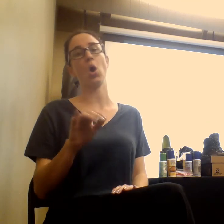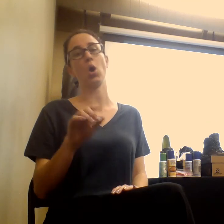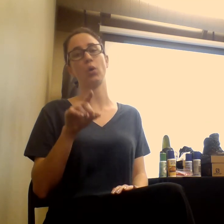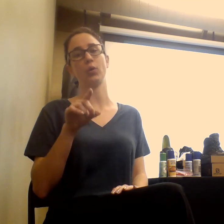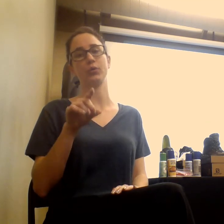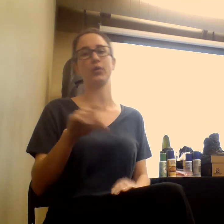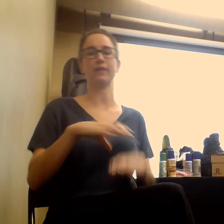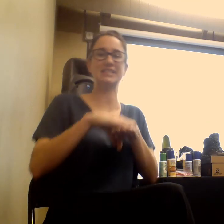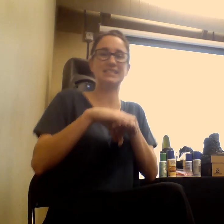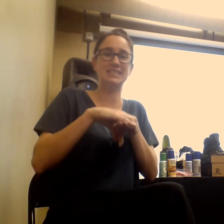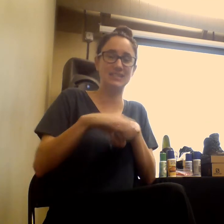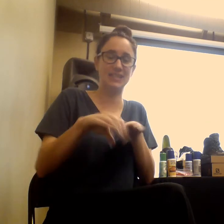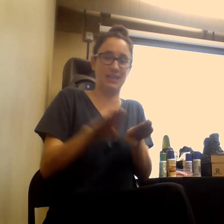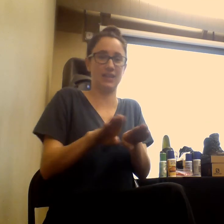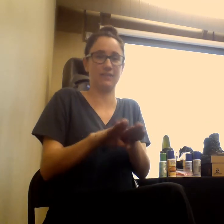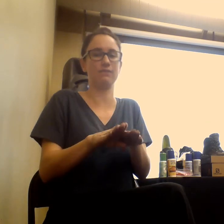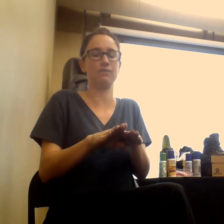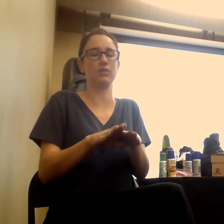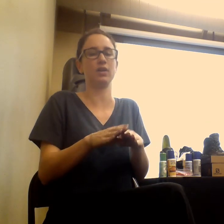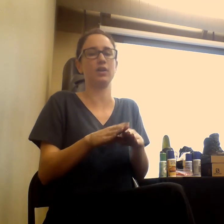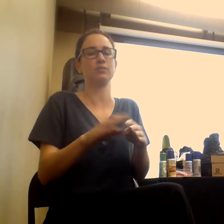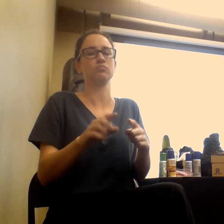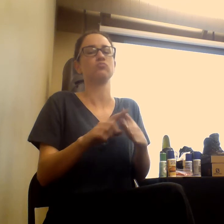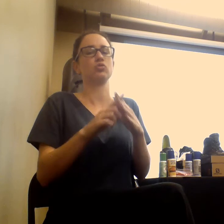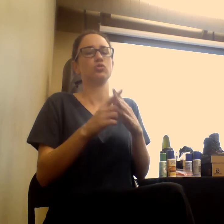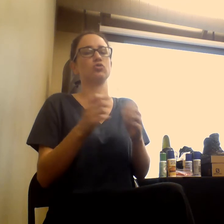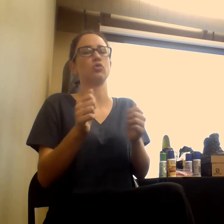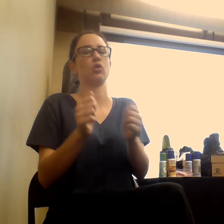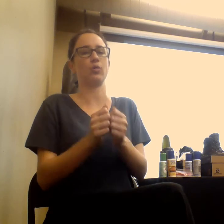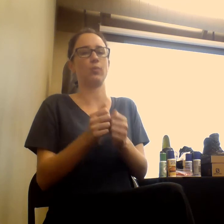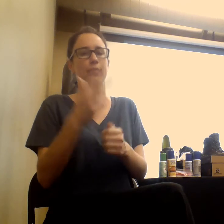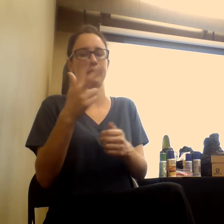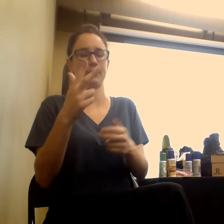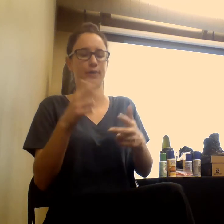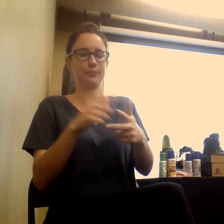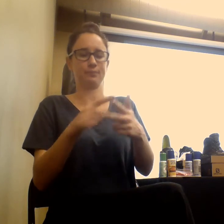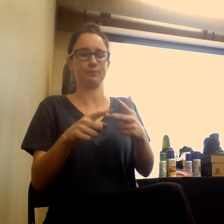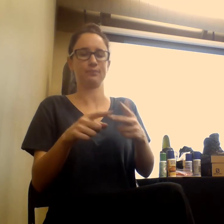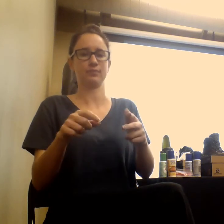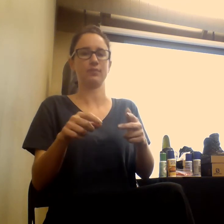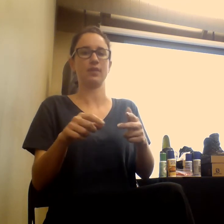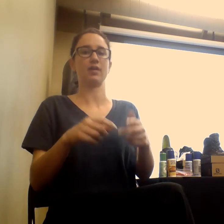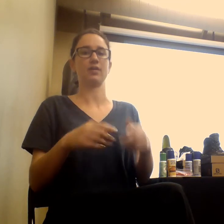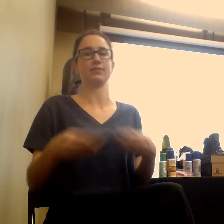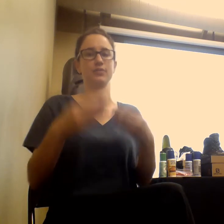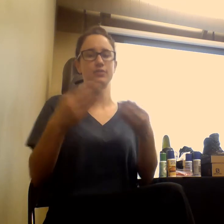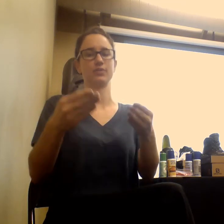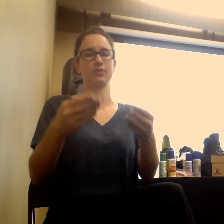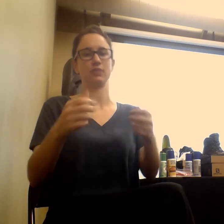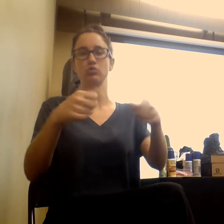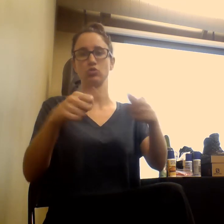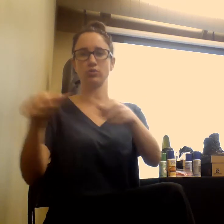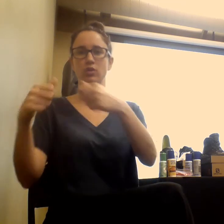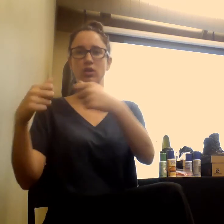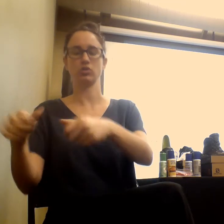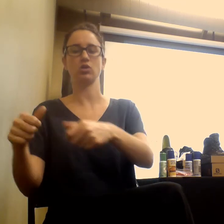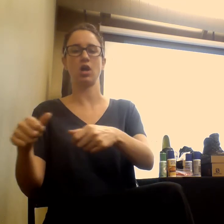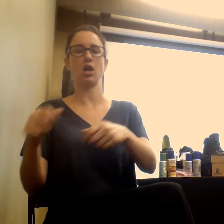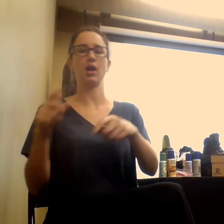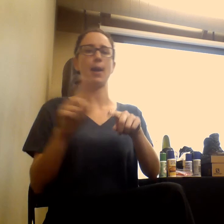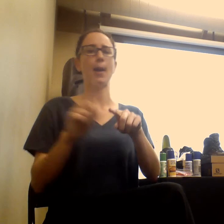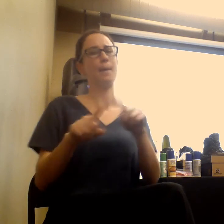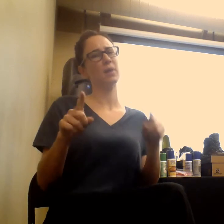these 3. Be encouraged though to try different ones. Like I said, my Solomon's skinny feet, but I love the wrap. I don't know